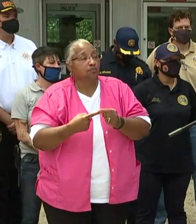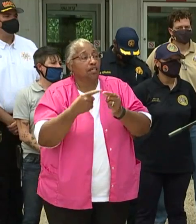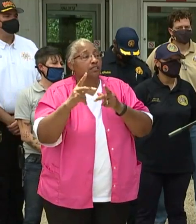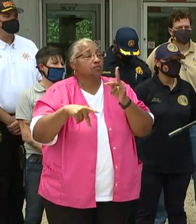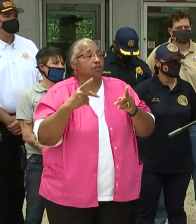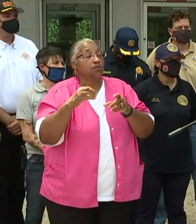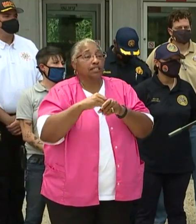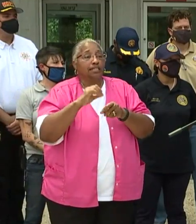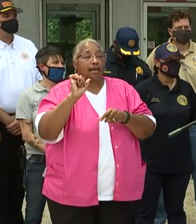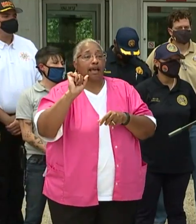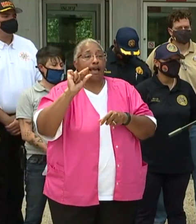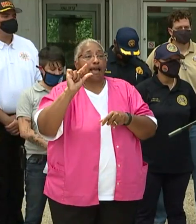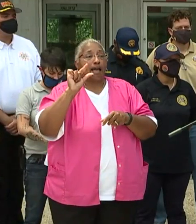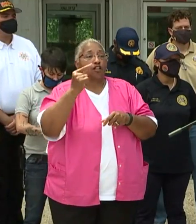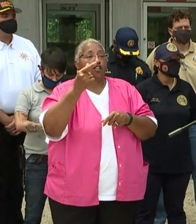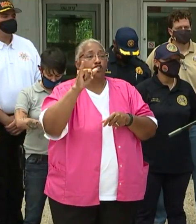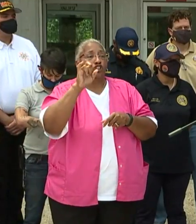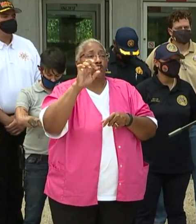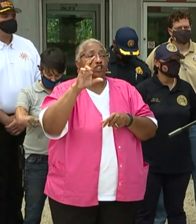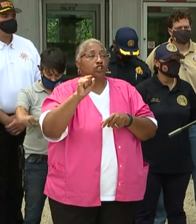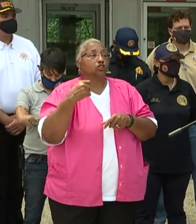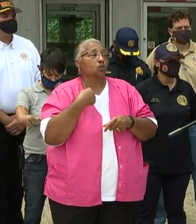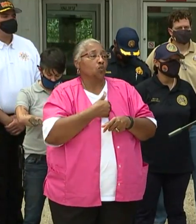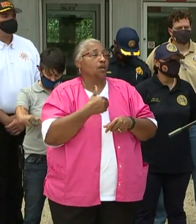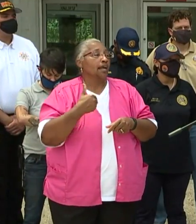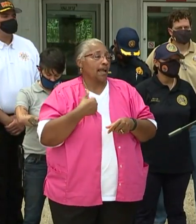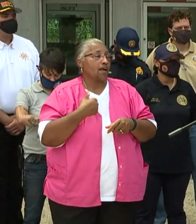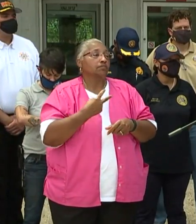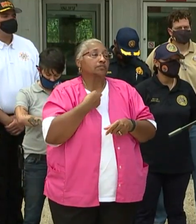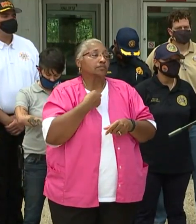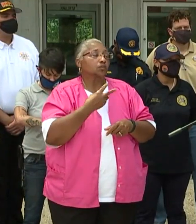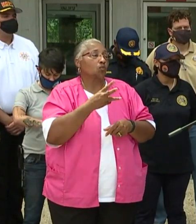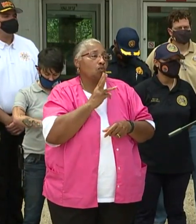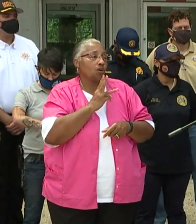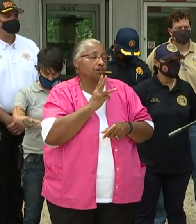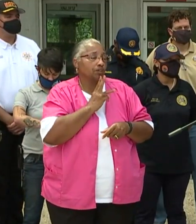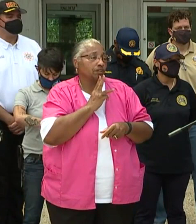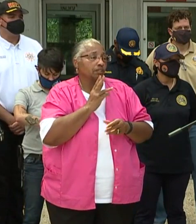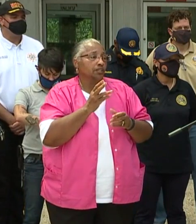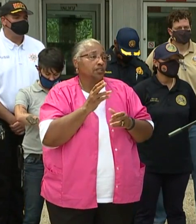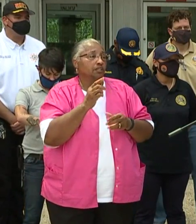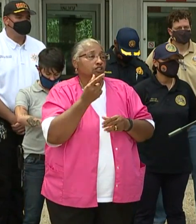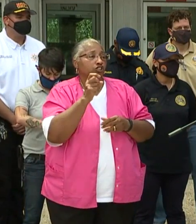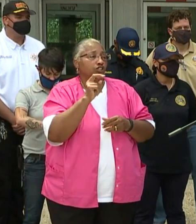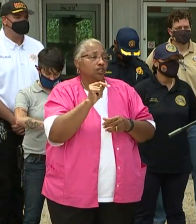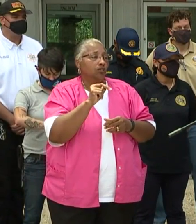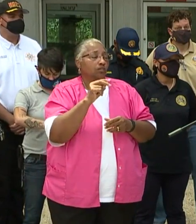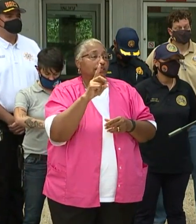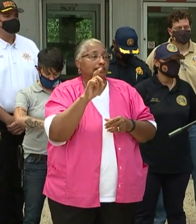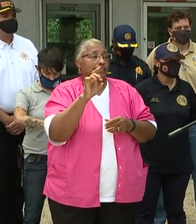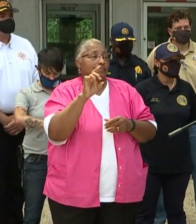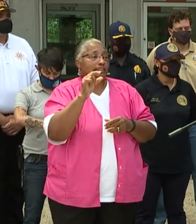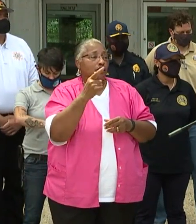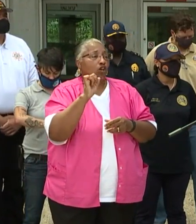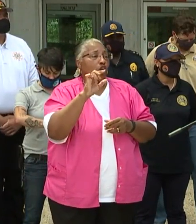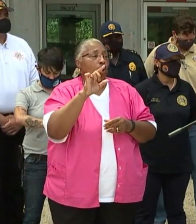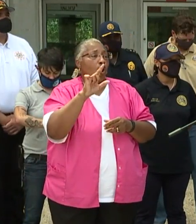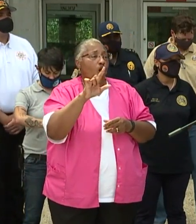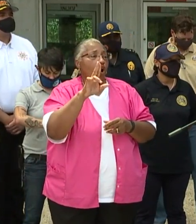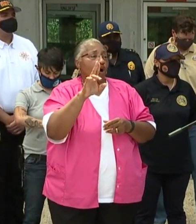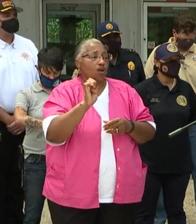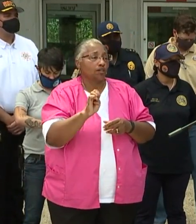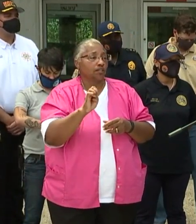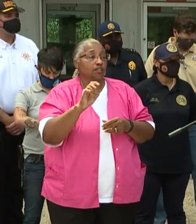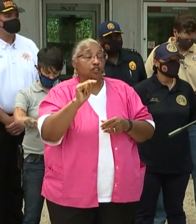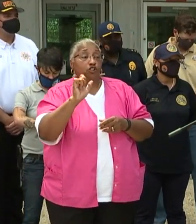in Algiers, we have standing water, General de Gaulle, Wall Boulevard, MacArthur, and some of our neighborhoods such as Tall